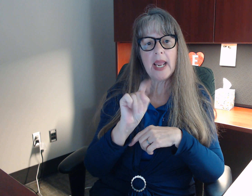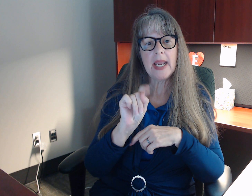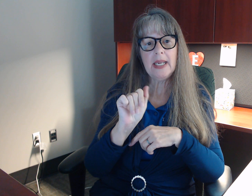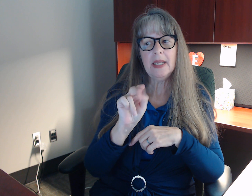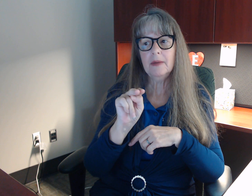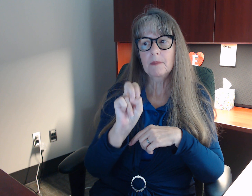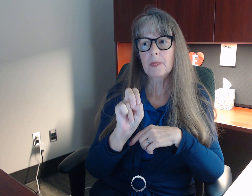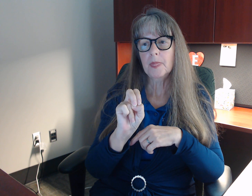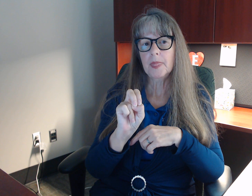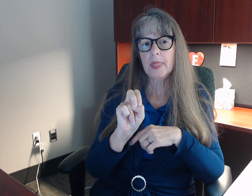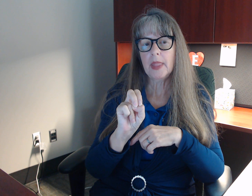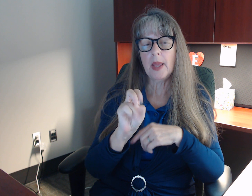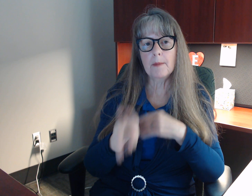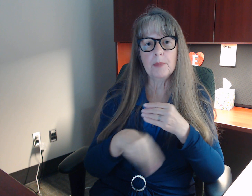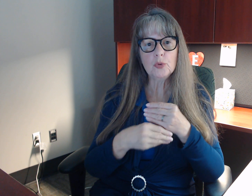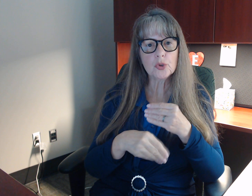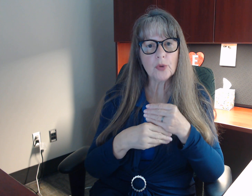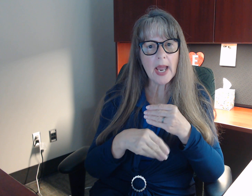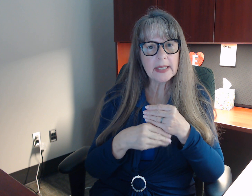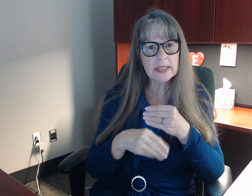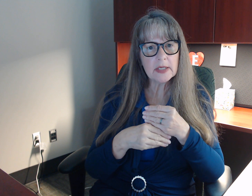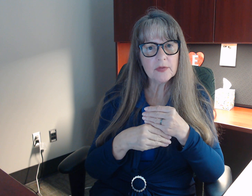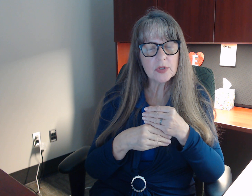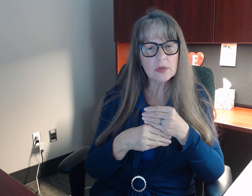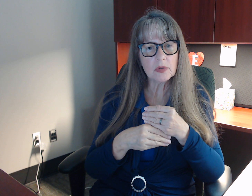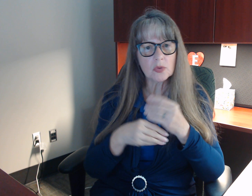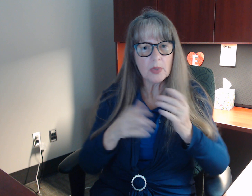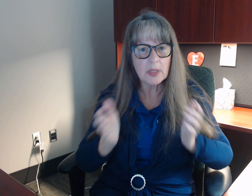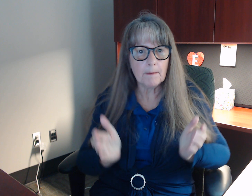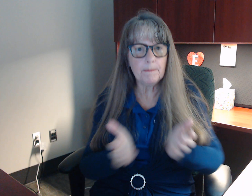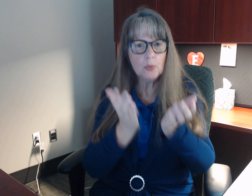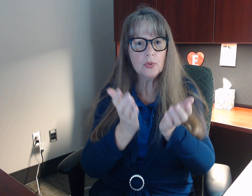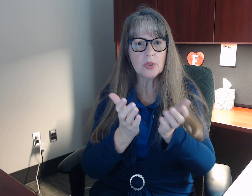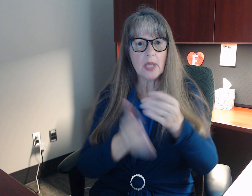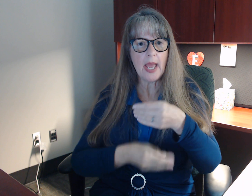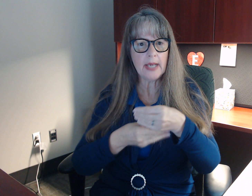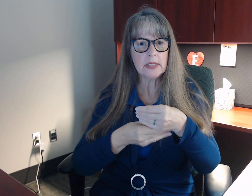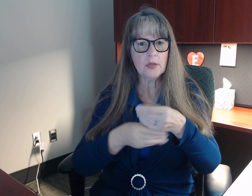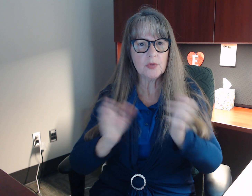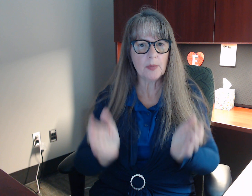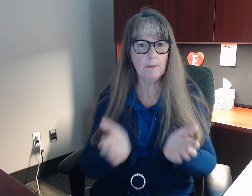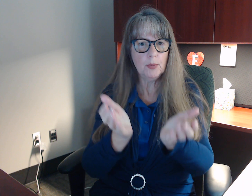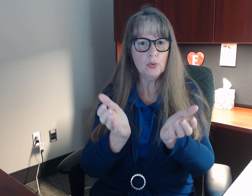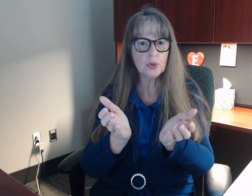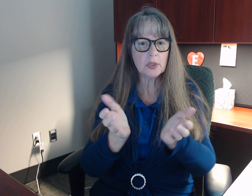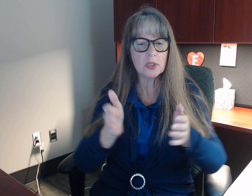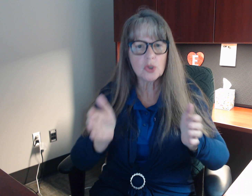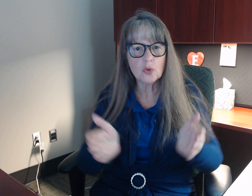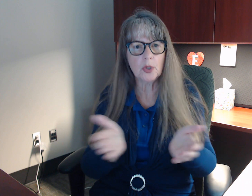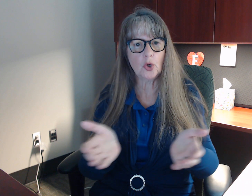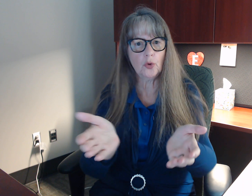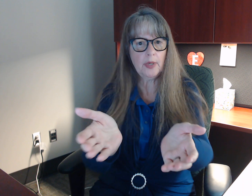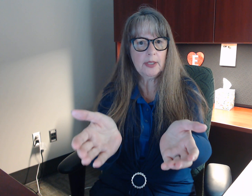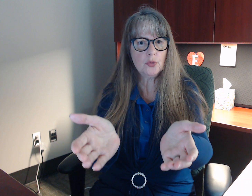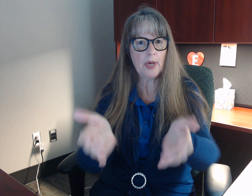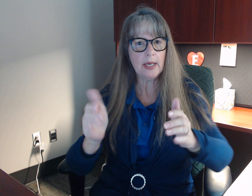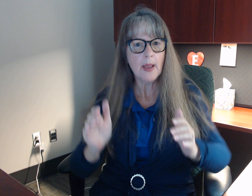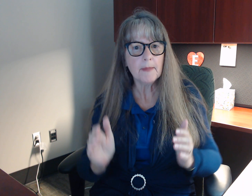octane booster additives, so we can boost additives. Boost, this is to encourage, right? But to